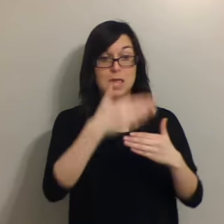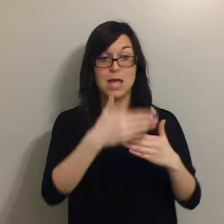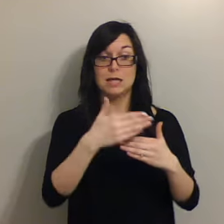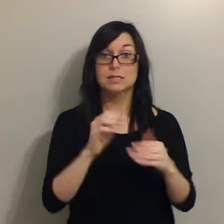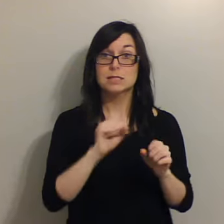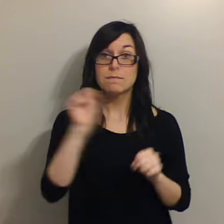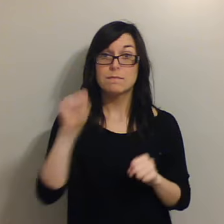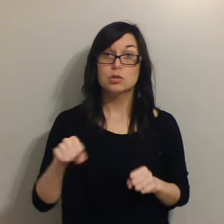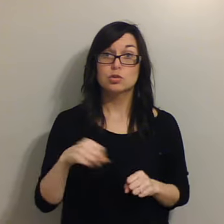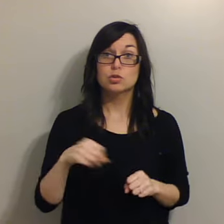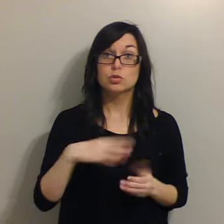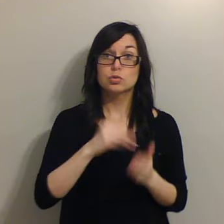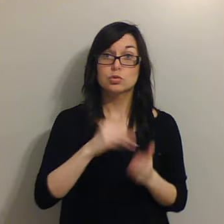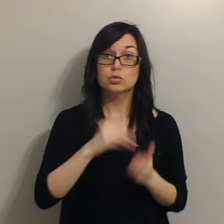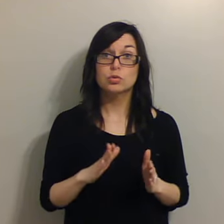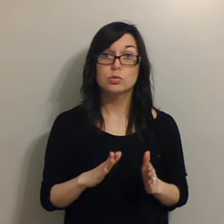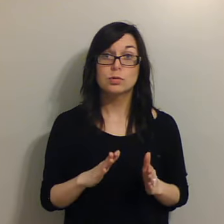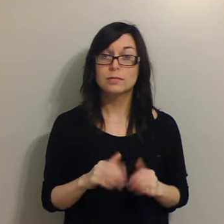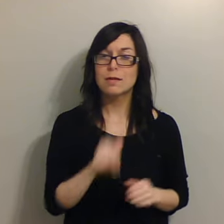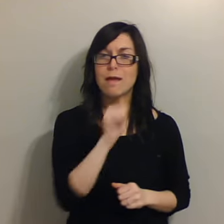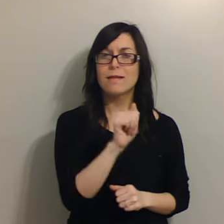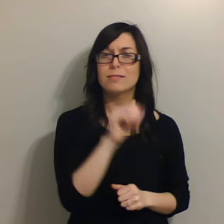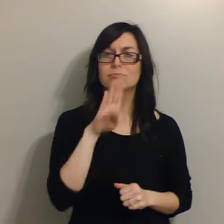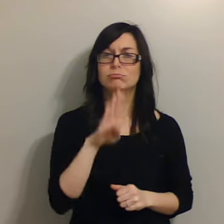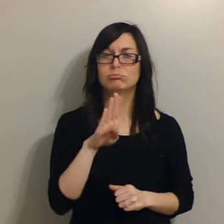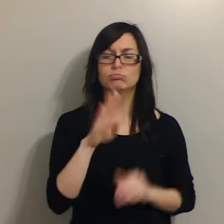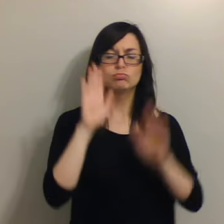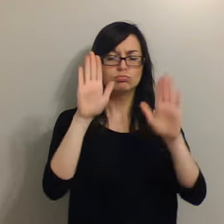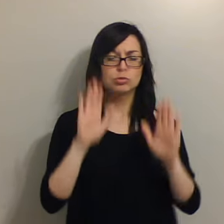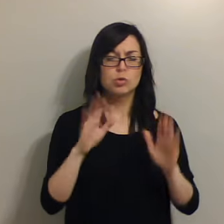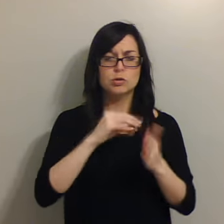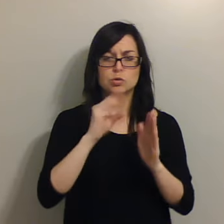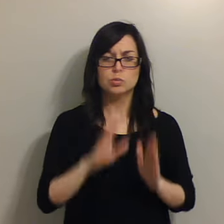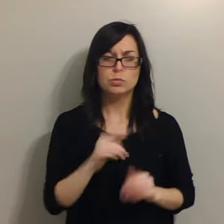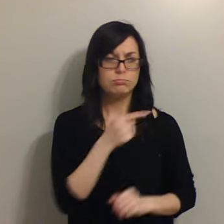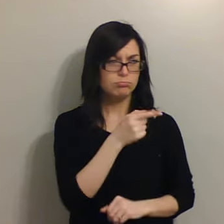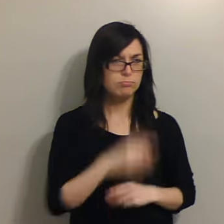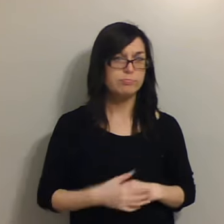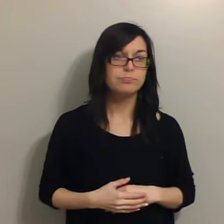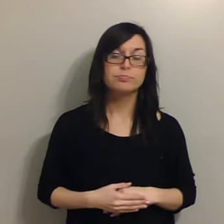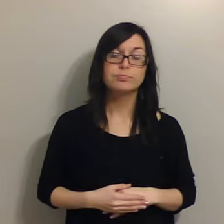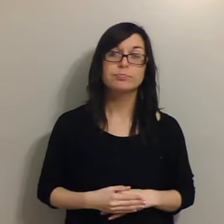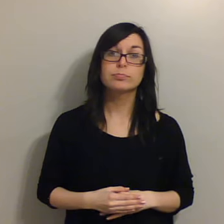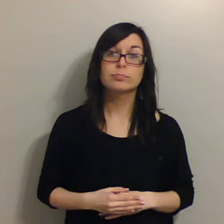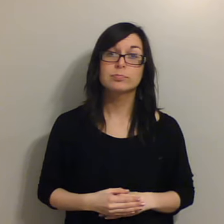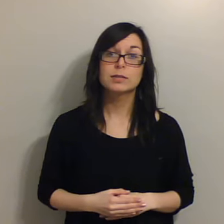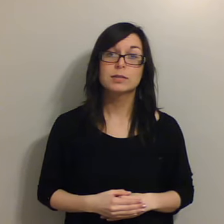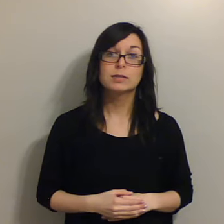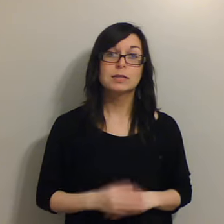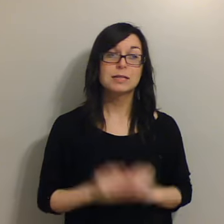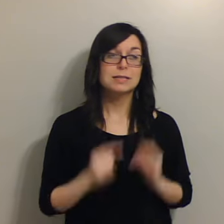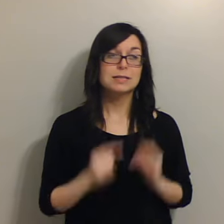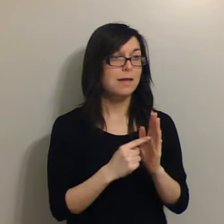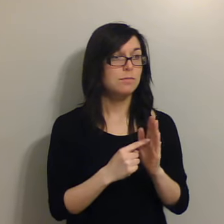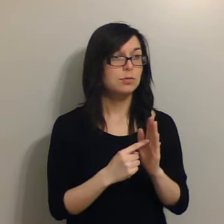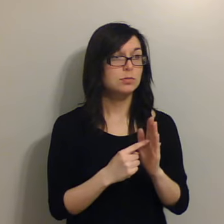expectations. Another example of how powerful expectations are in determining events has shown